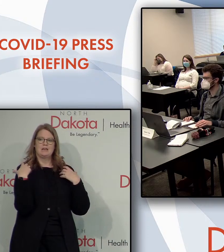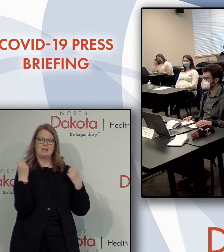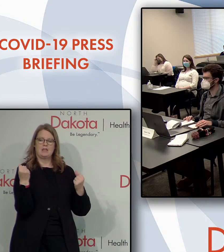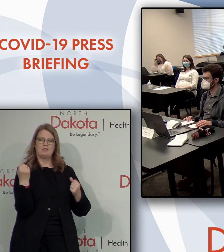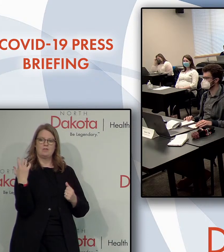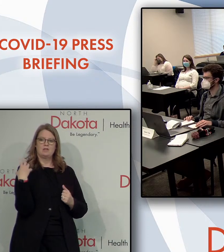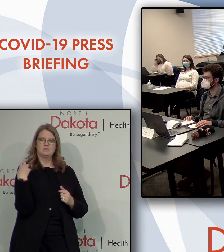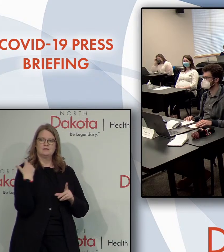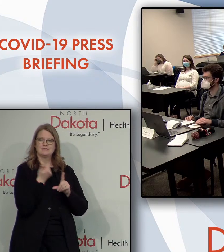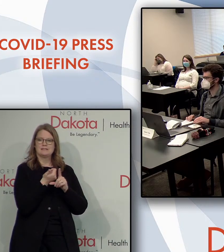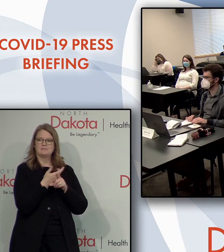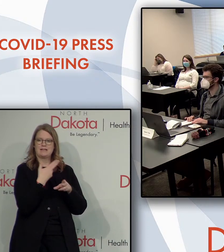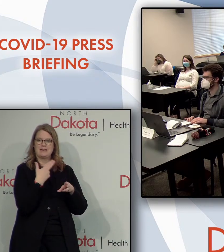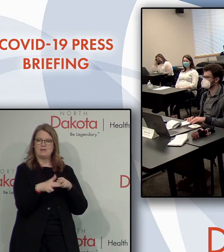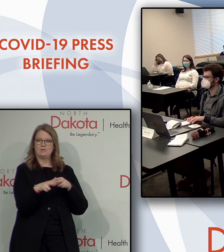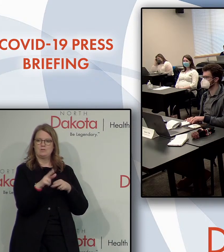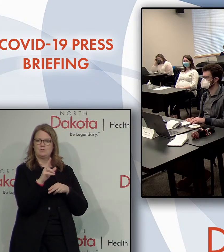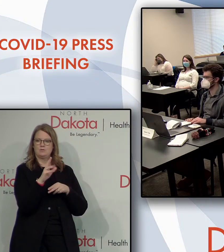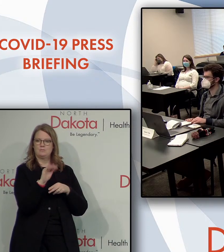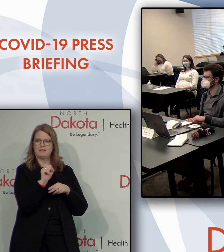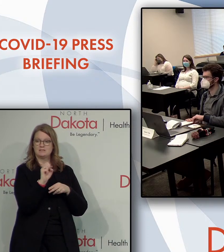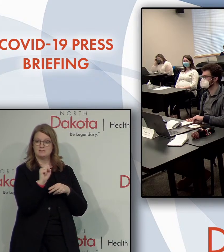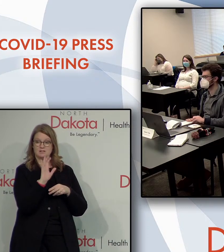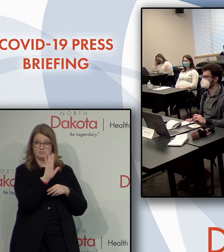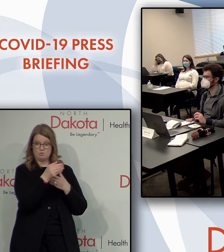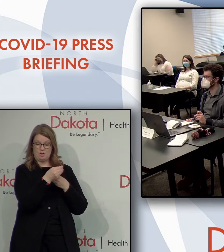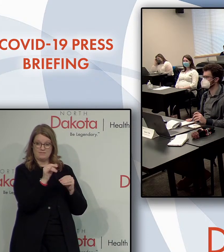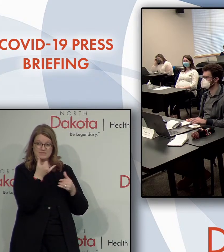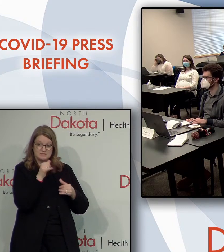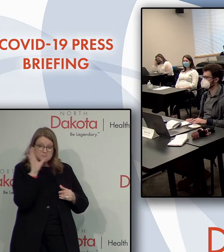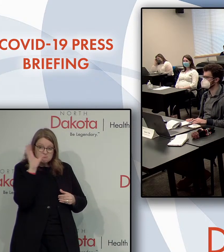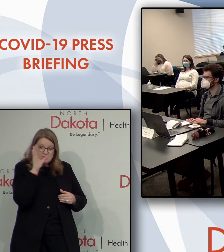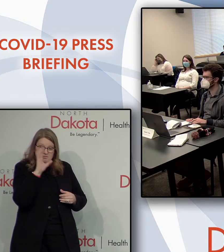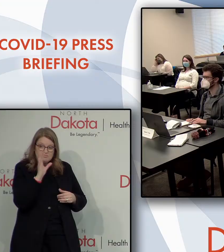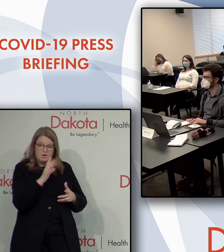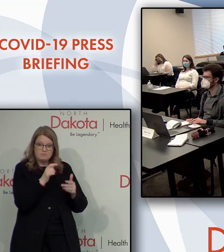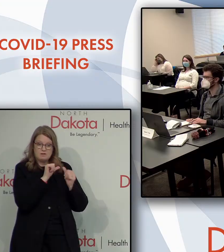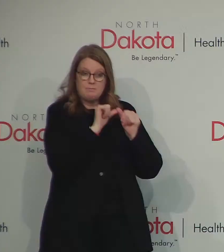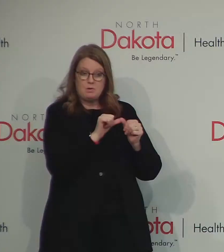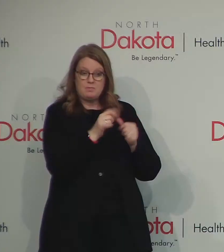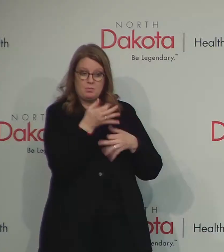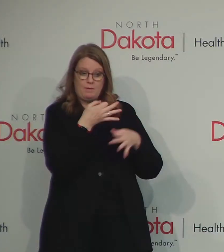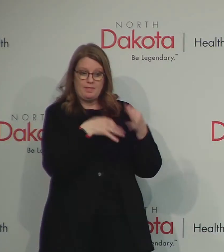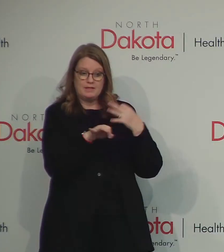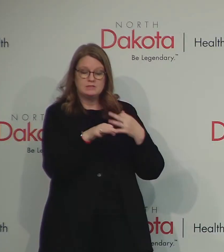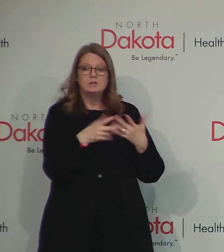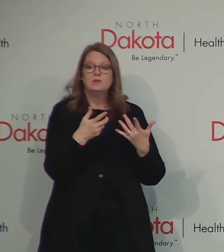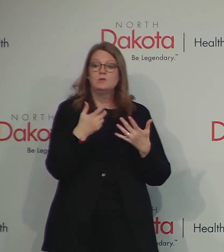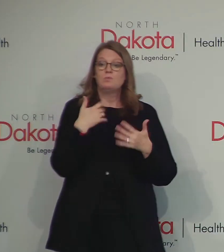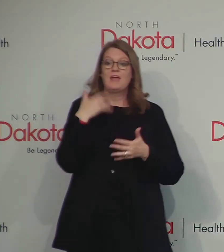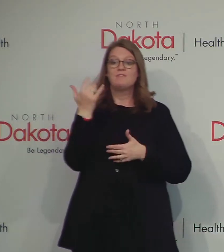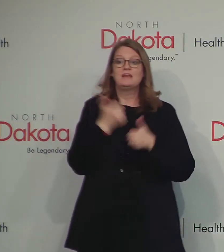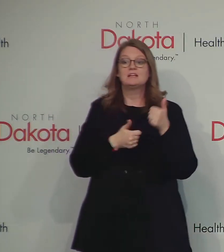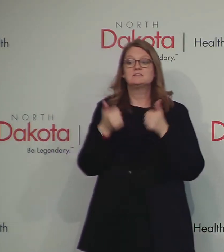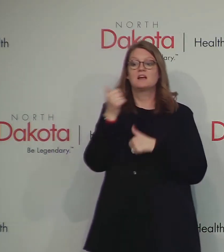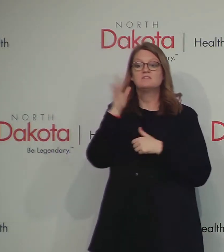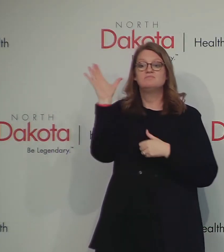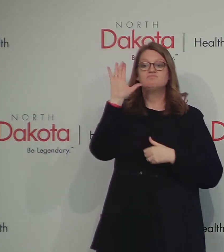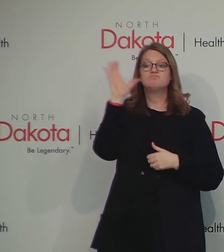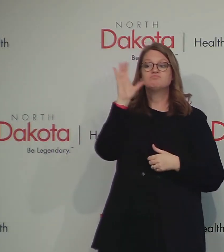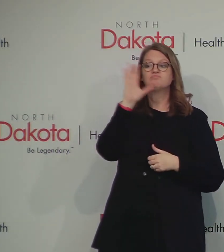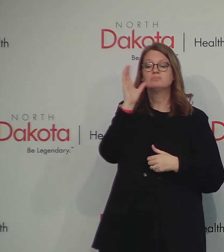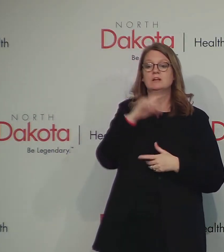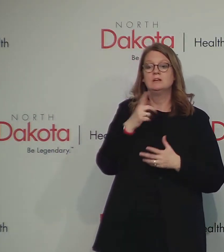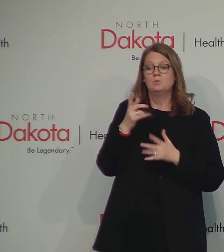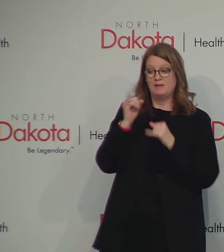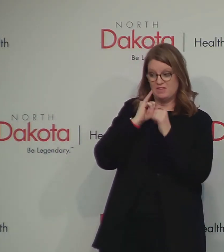on an interim basis still. Is your office still searching for a permanent replacement? Yes, we have an executive search underway. We've interviewed some